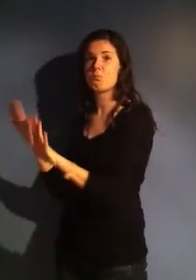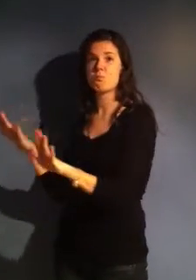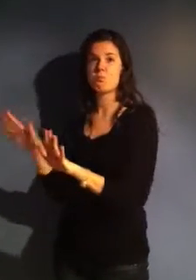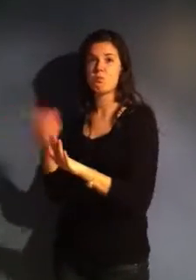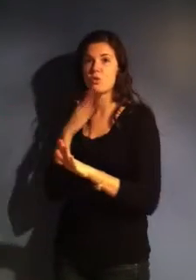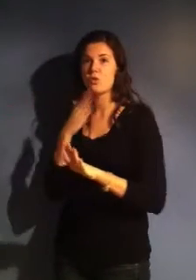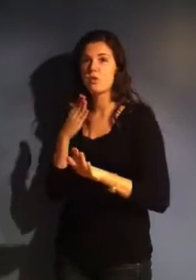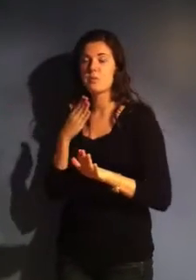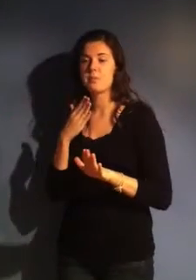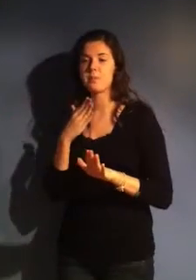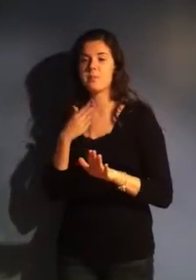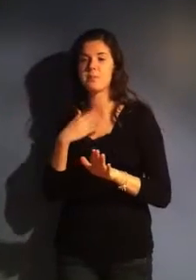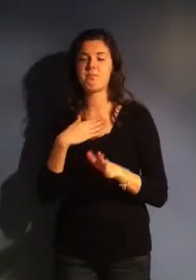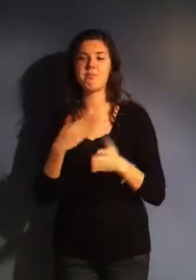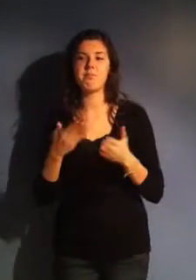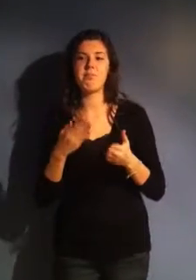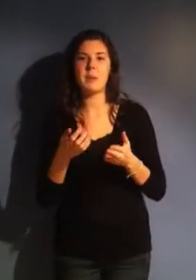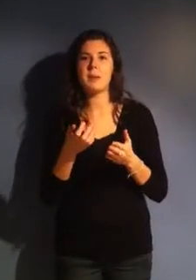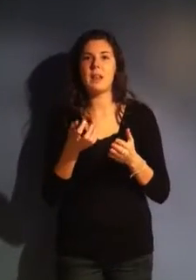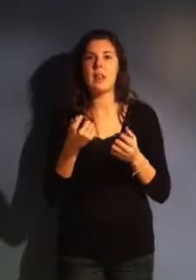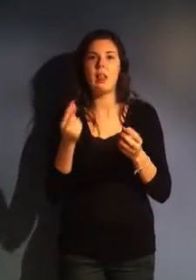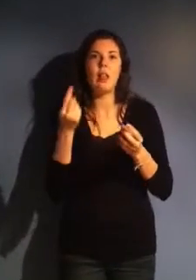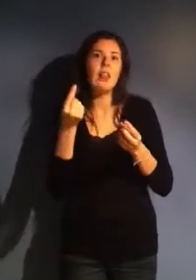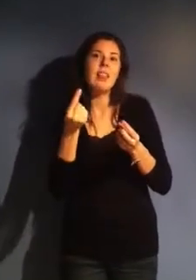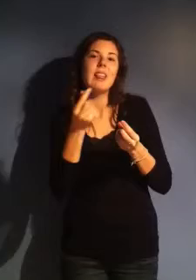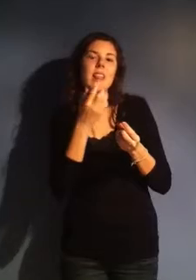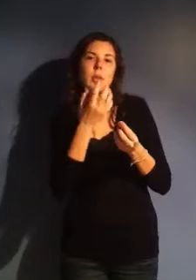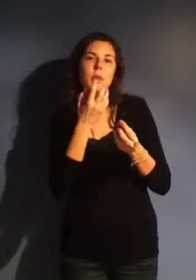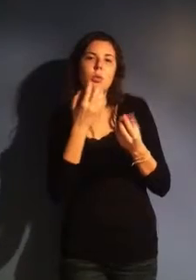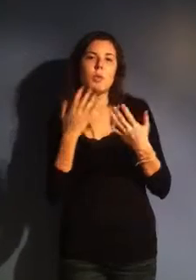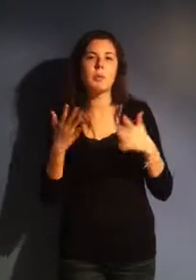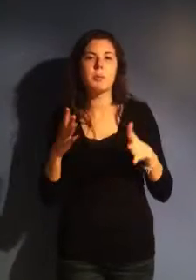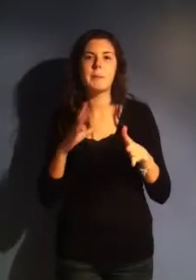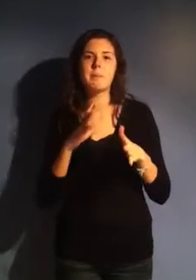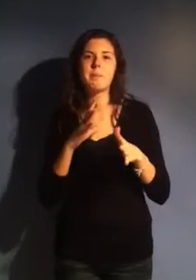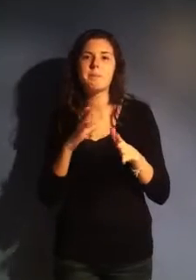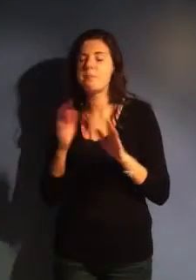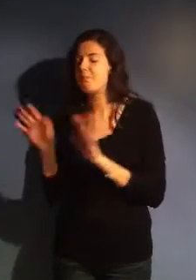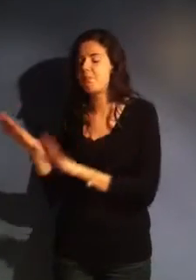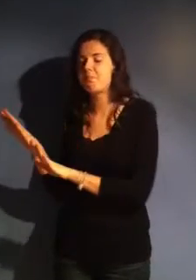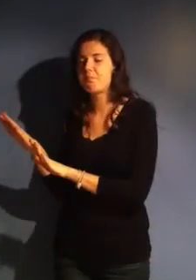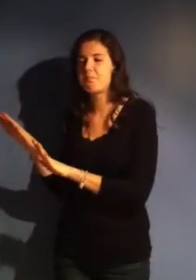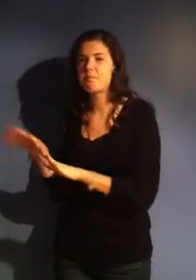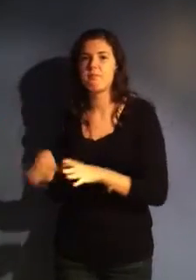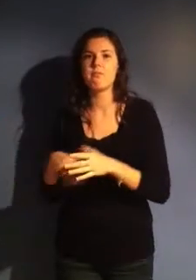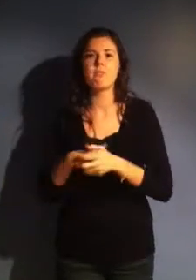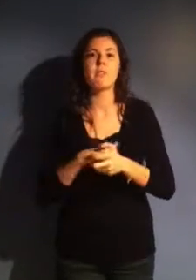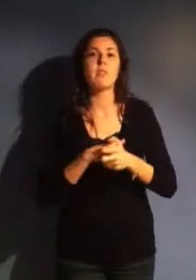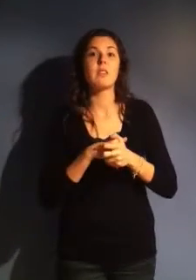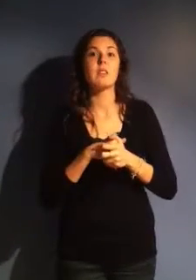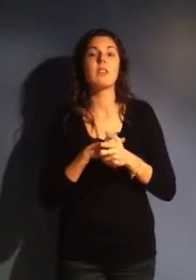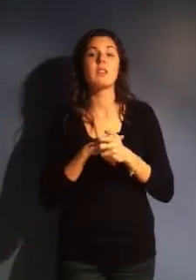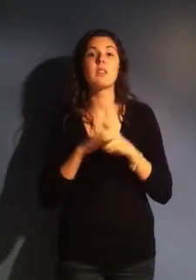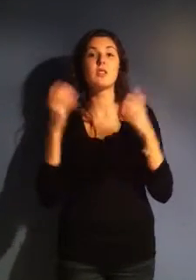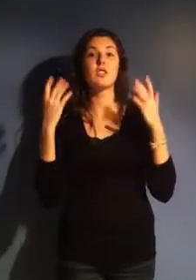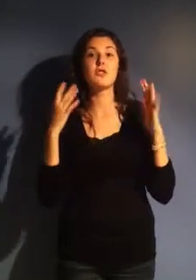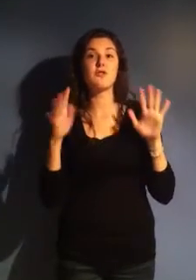bit, gotten maybe a little bit warmer. So then you put it back, make sure nothing else is thawed, and then so you have